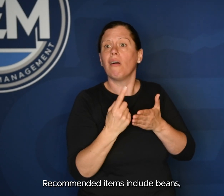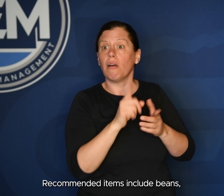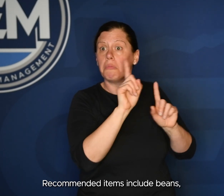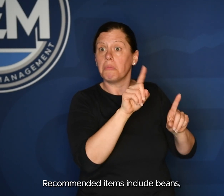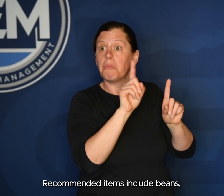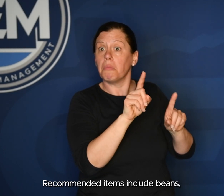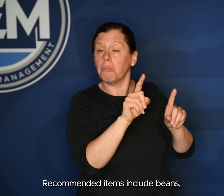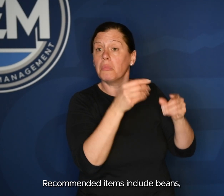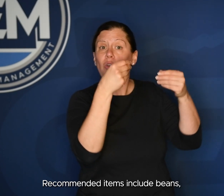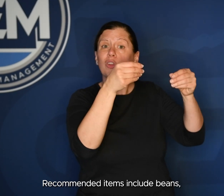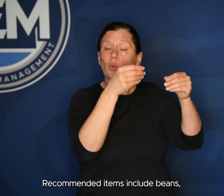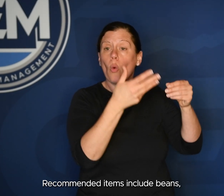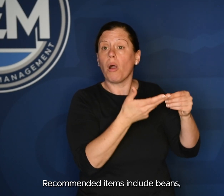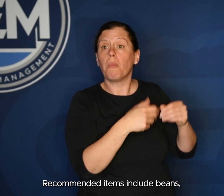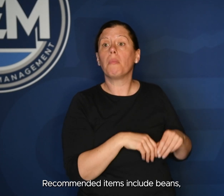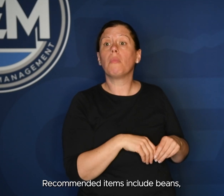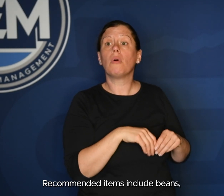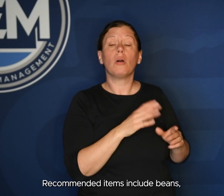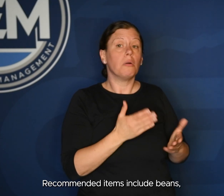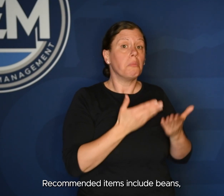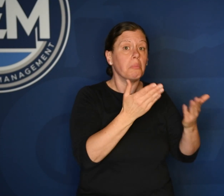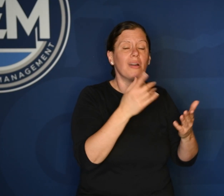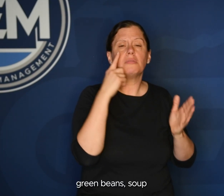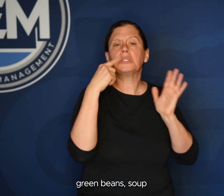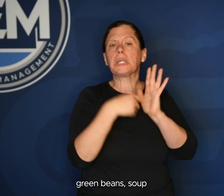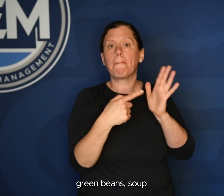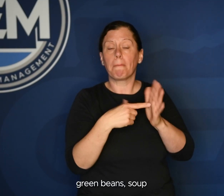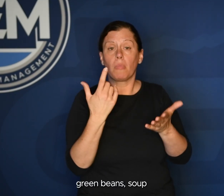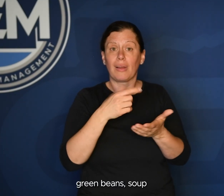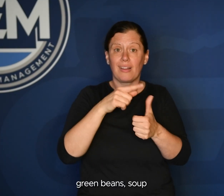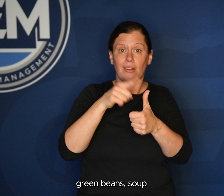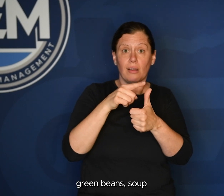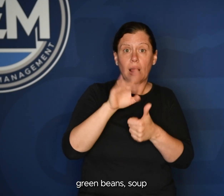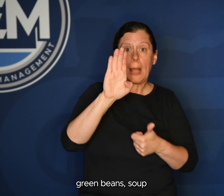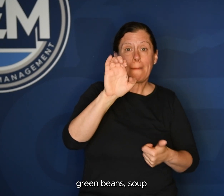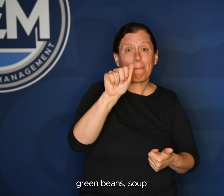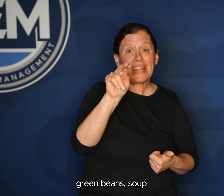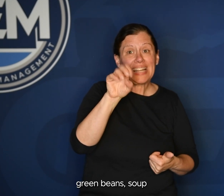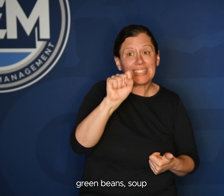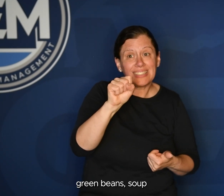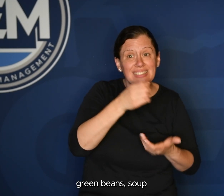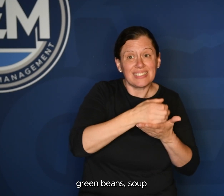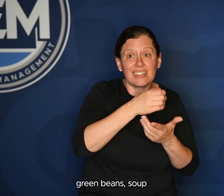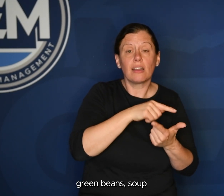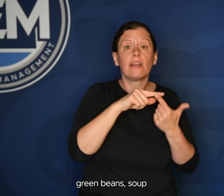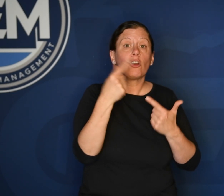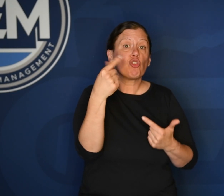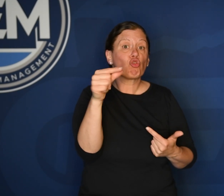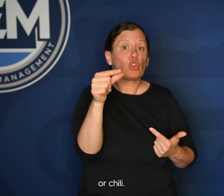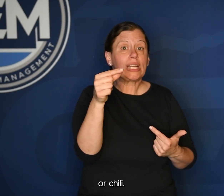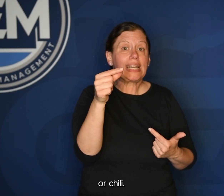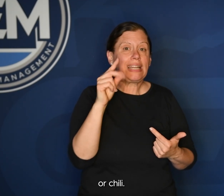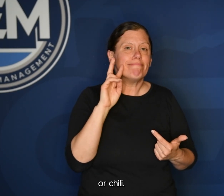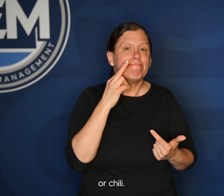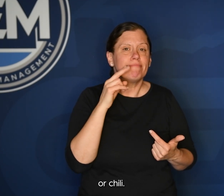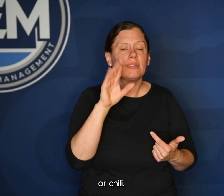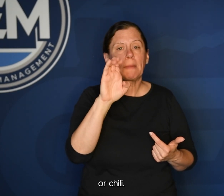Recommended items include beans, green beans, soup, or chili.